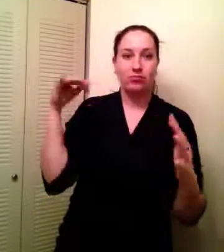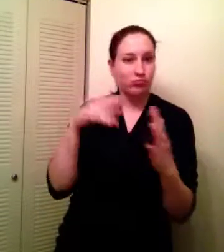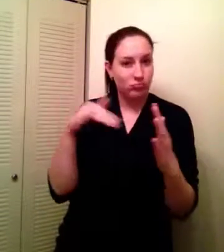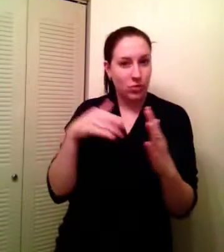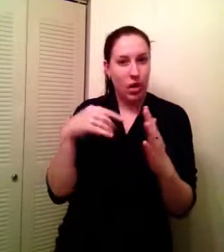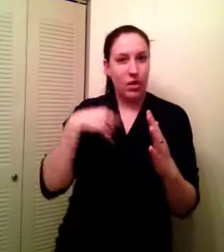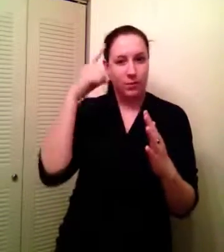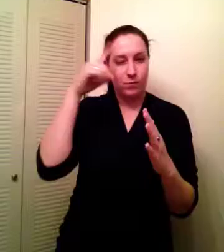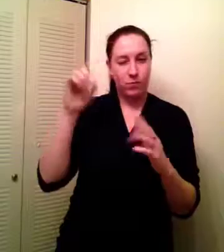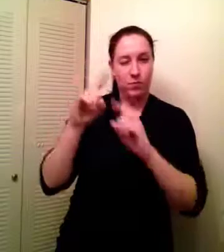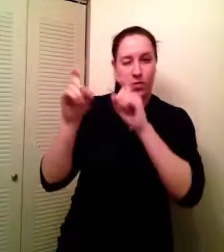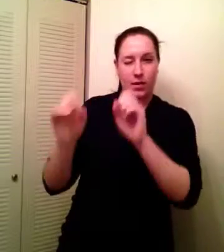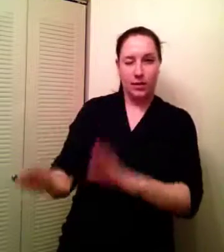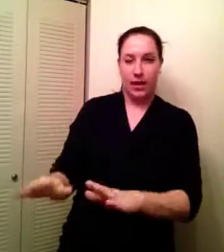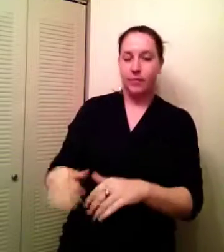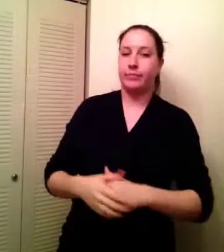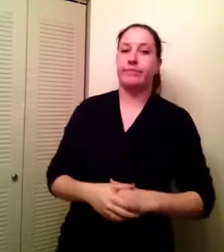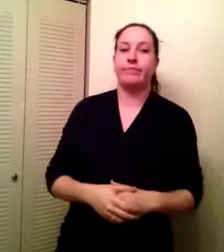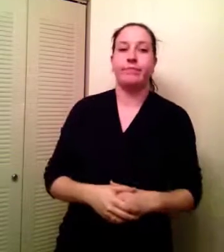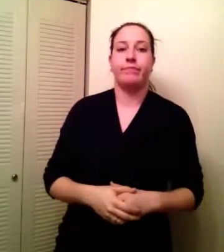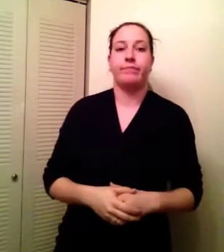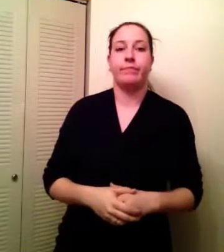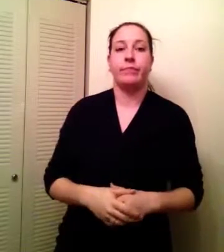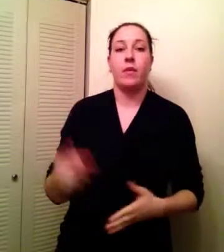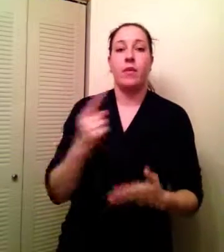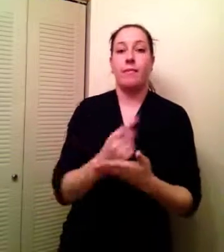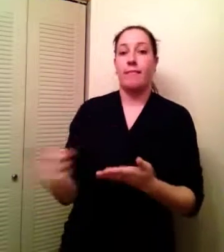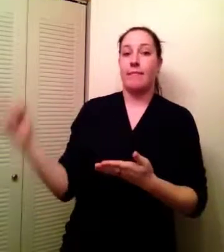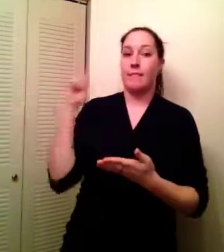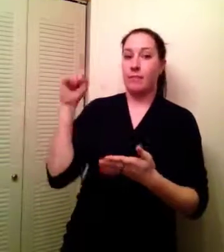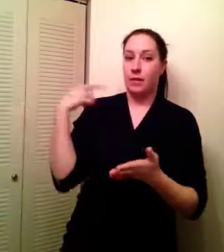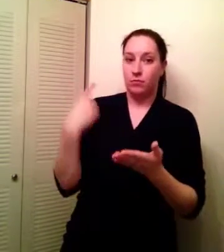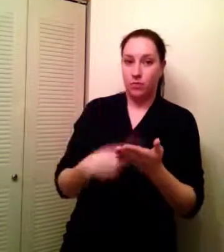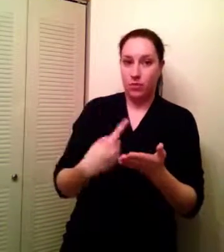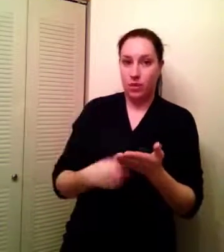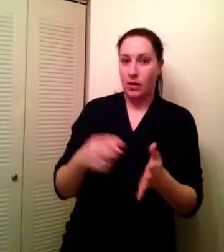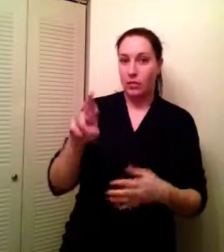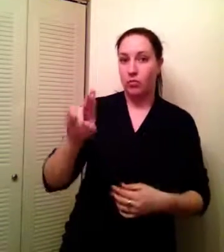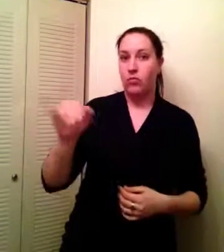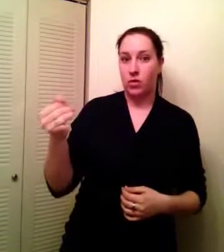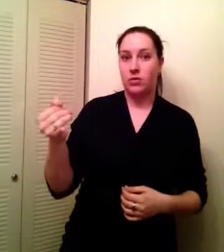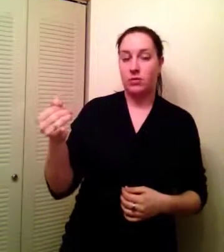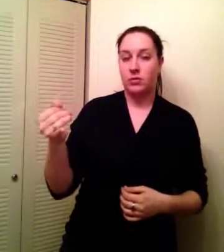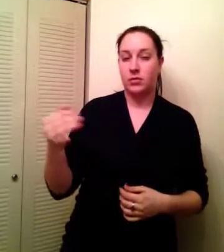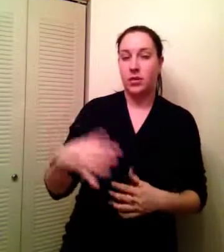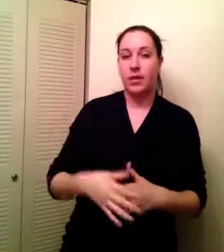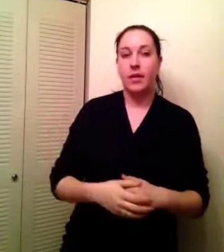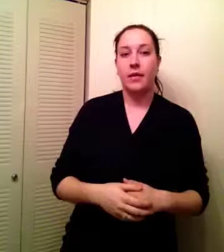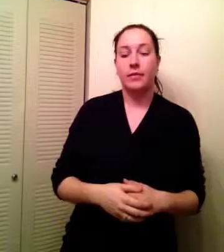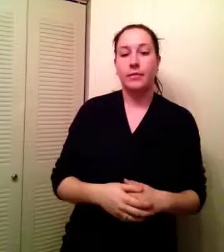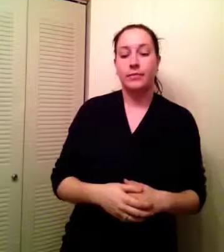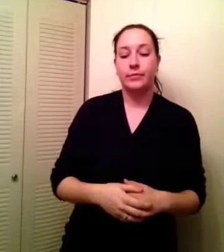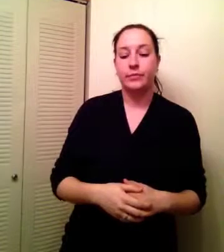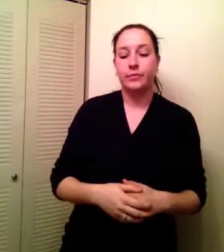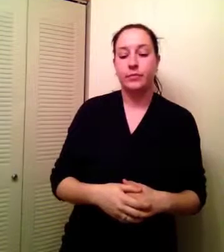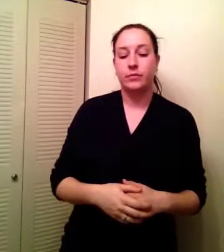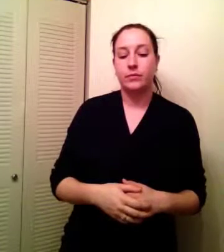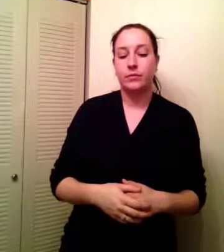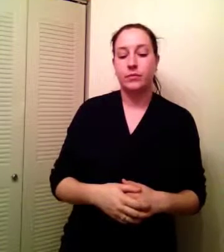talking about restorative justice last week. We were almost finished. We had two big pieces to cover at the end, which is